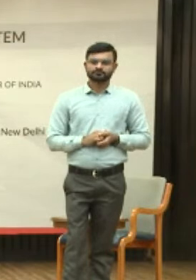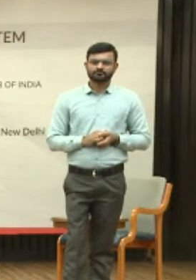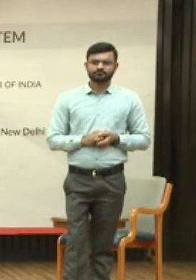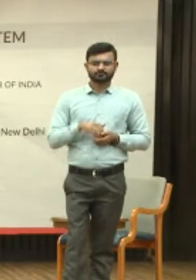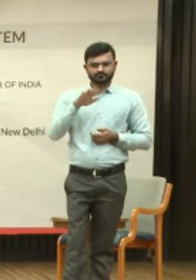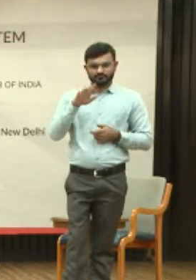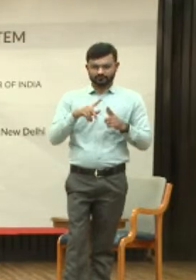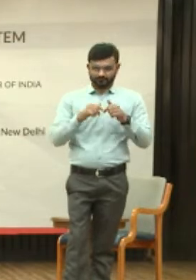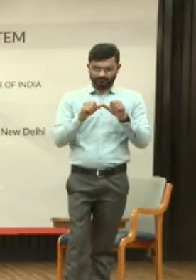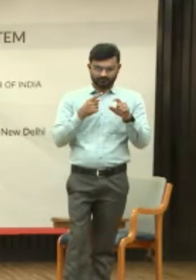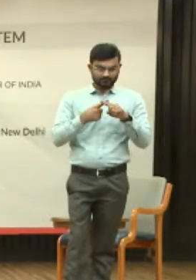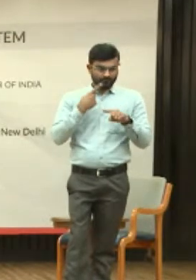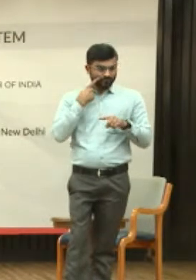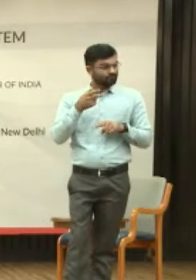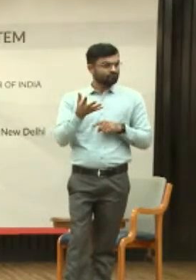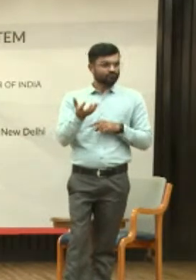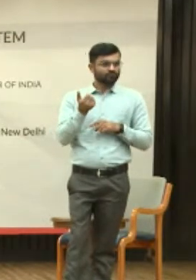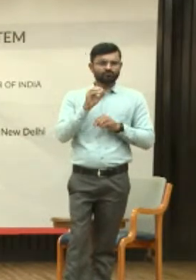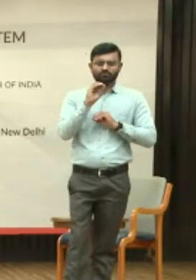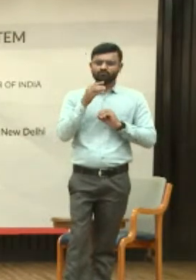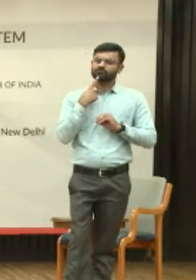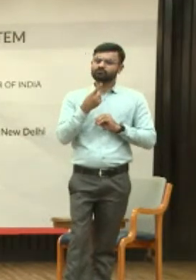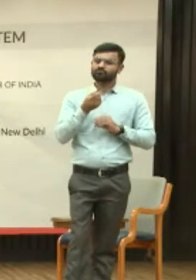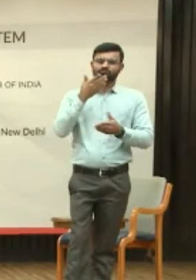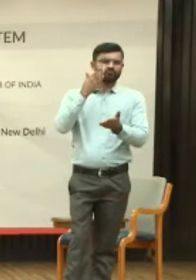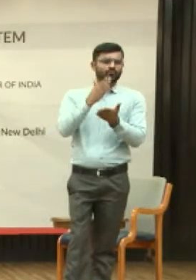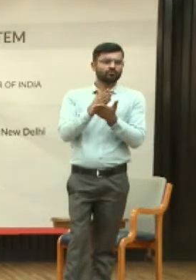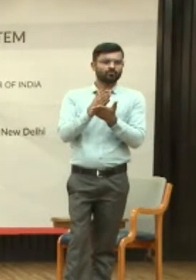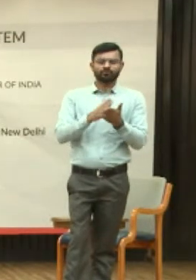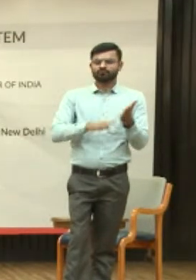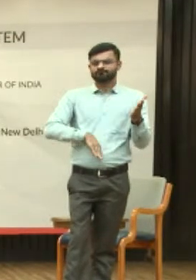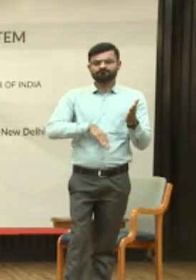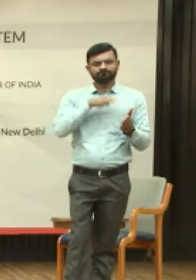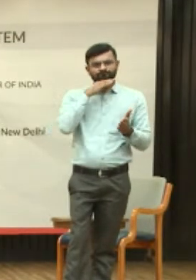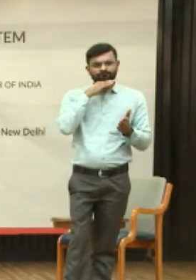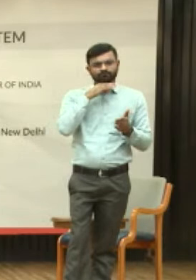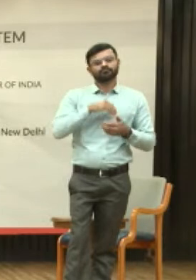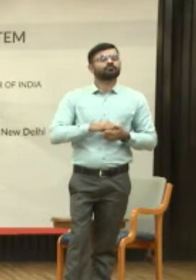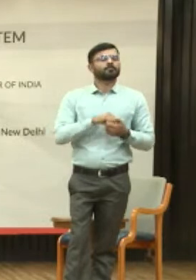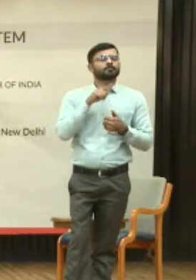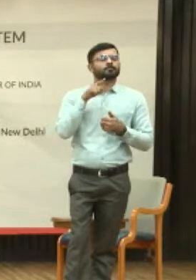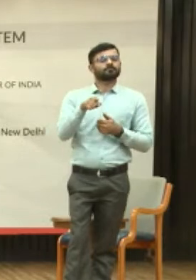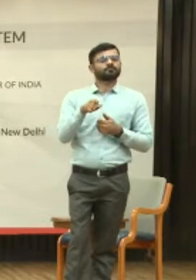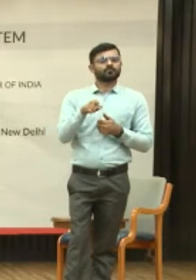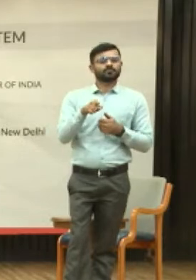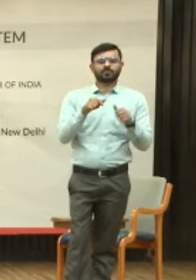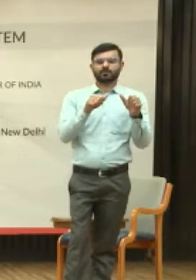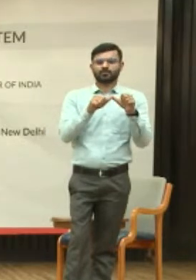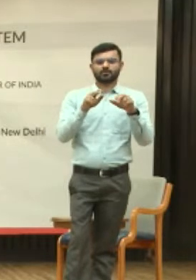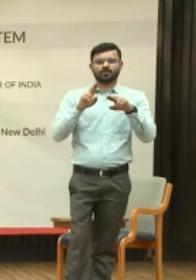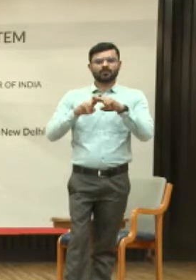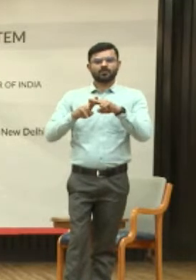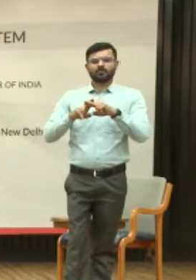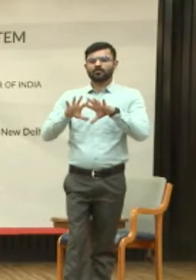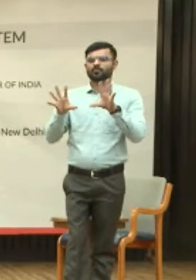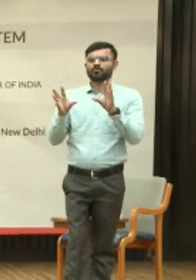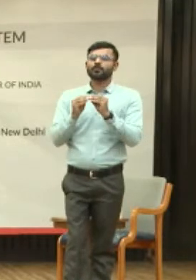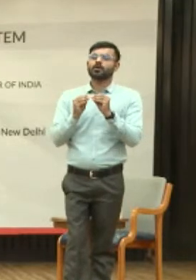have a taxi unless it is stocked with enough hay and feed for the